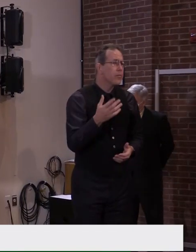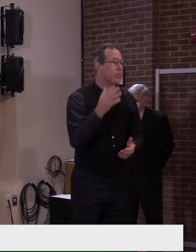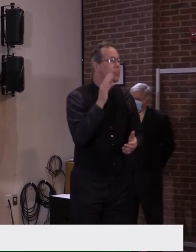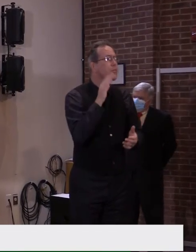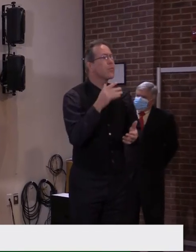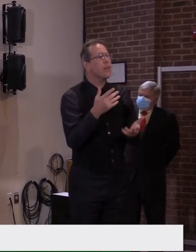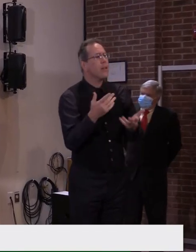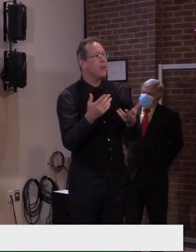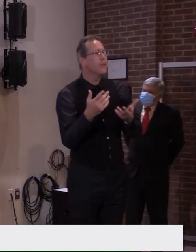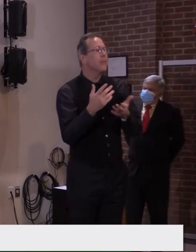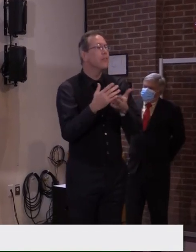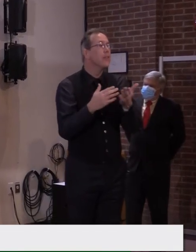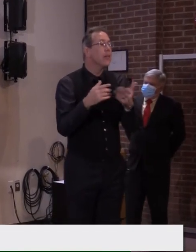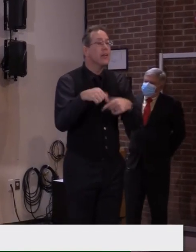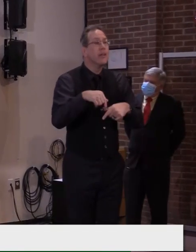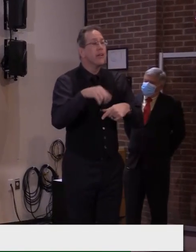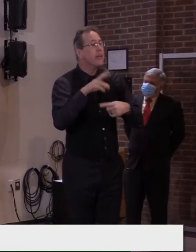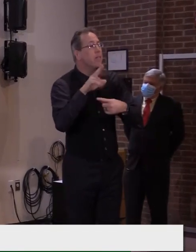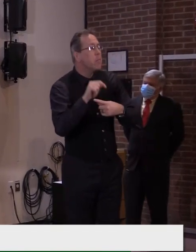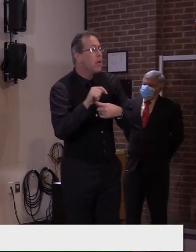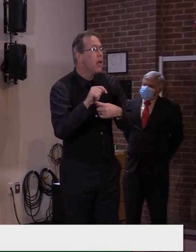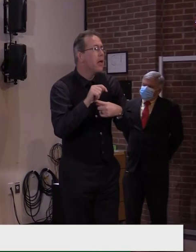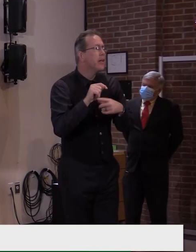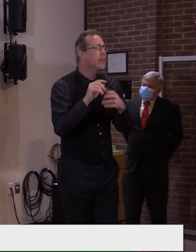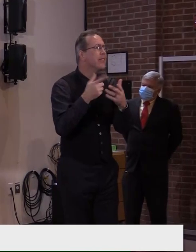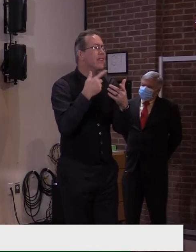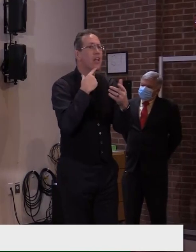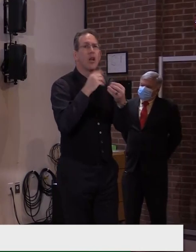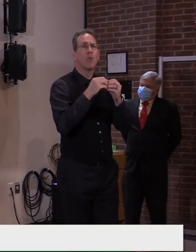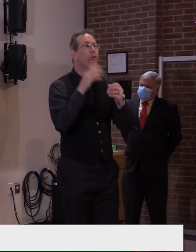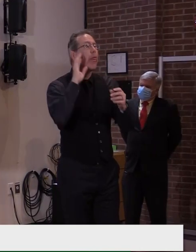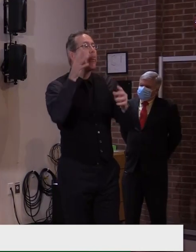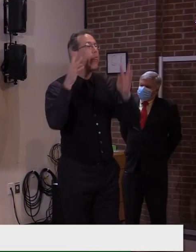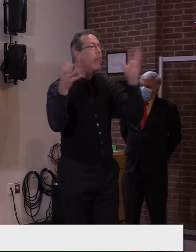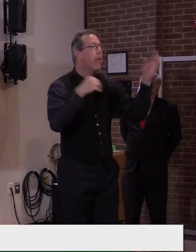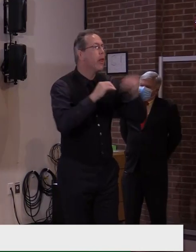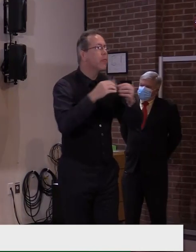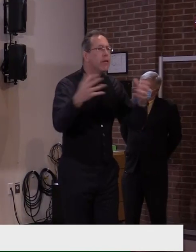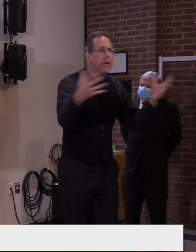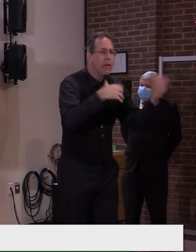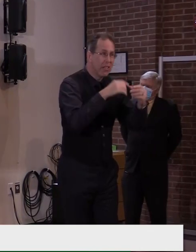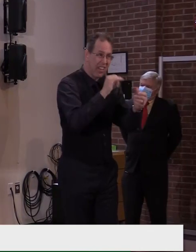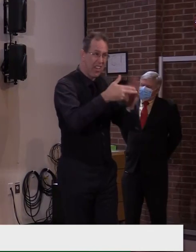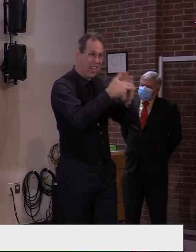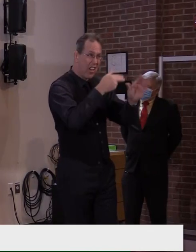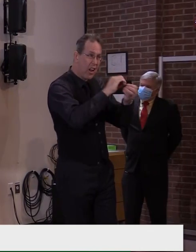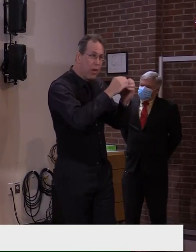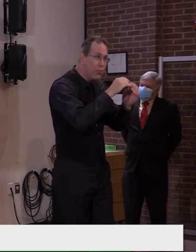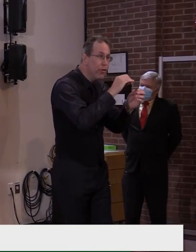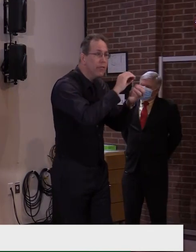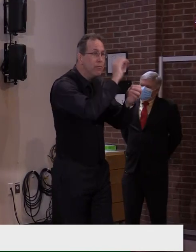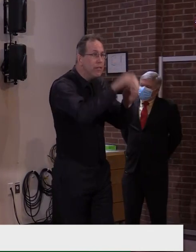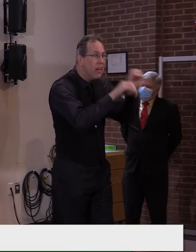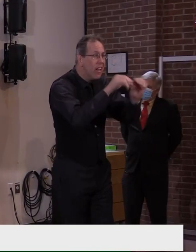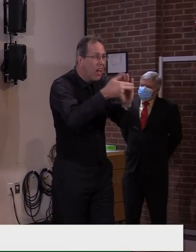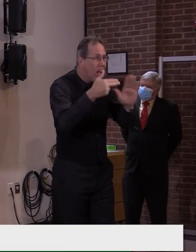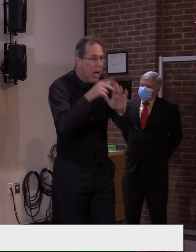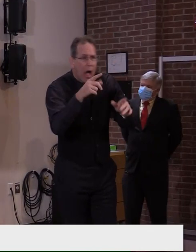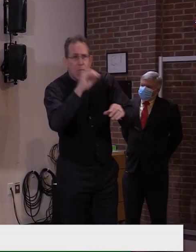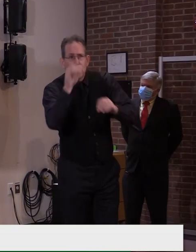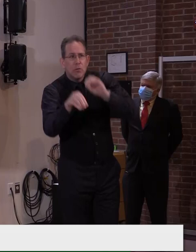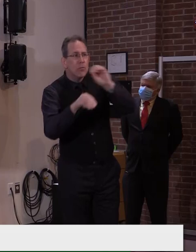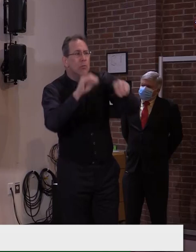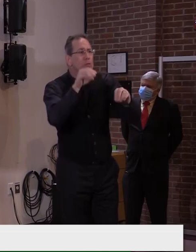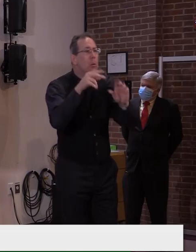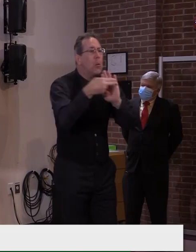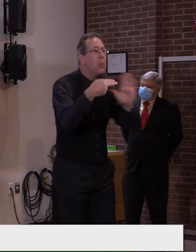Boston and Hartford and other areas where they have a huge amount of population. So I'm not sure how accurate